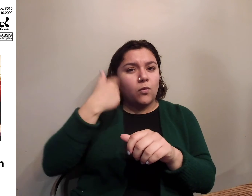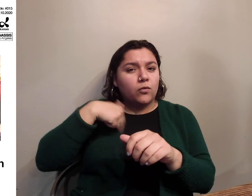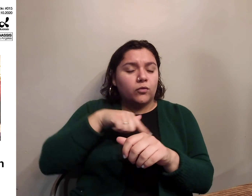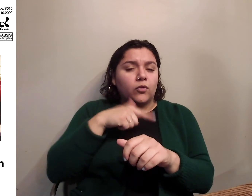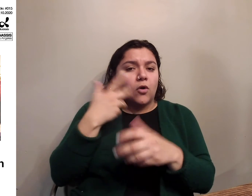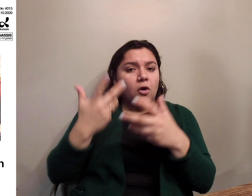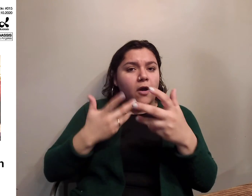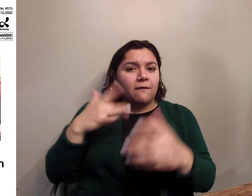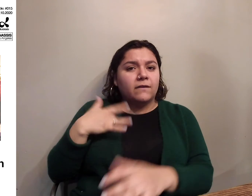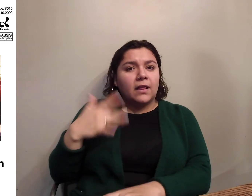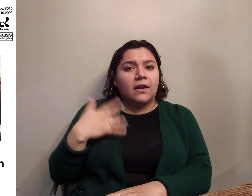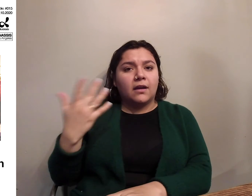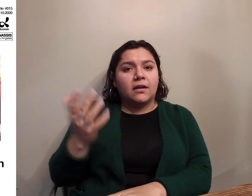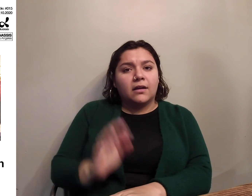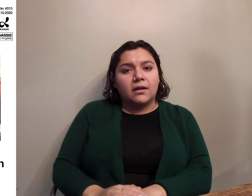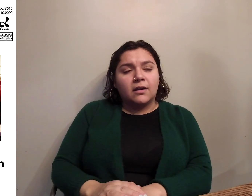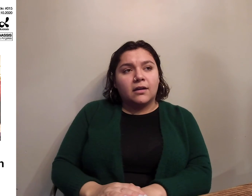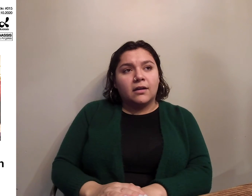sense of